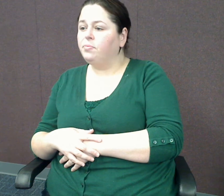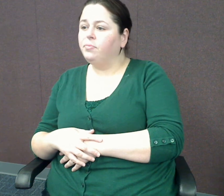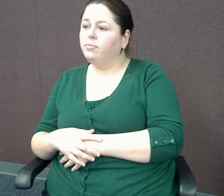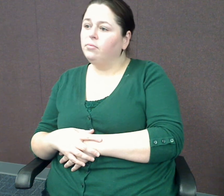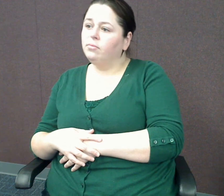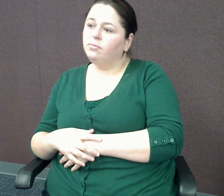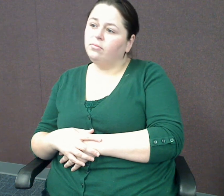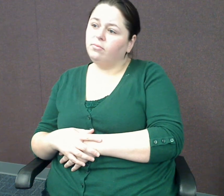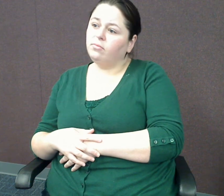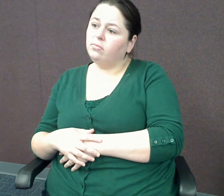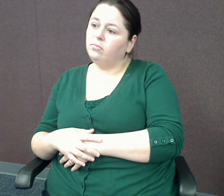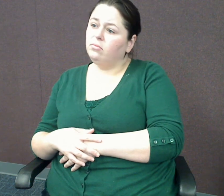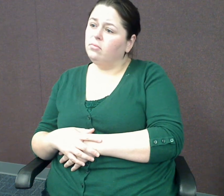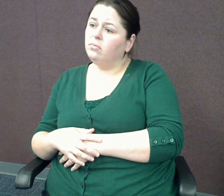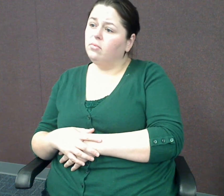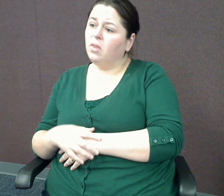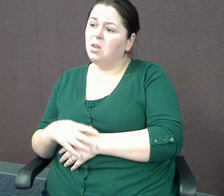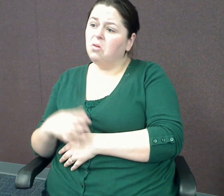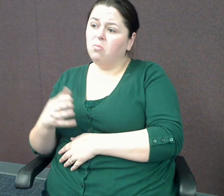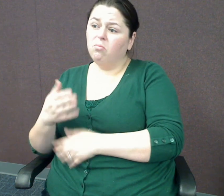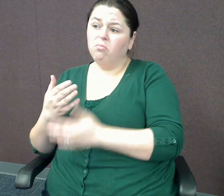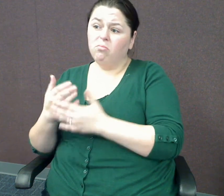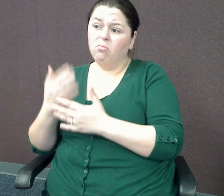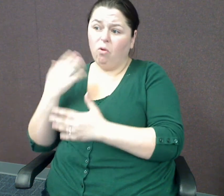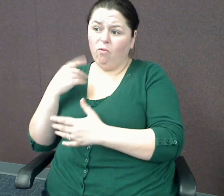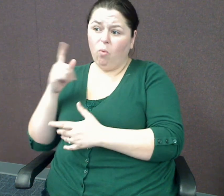Have you ever raped anybody before?